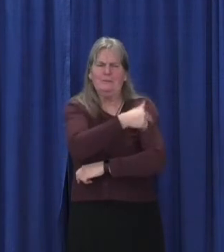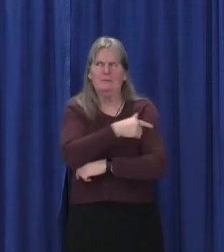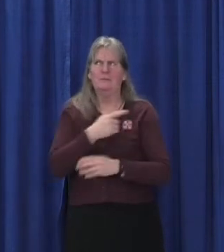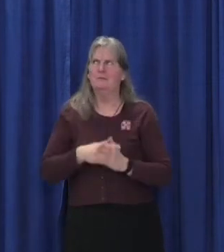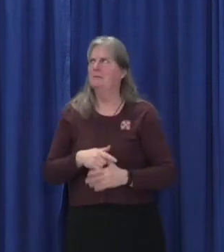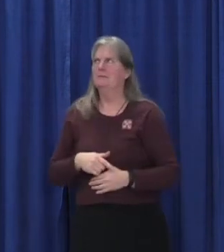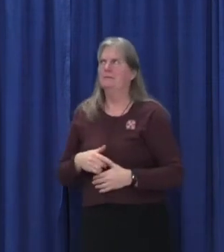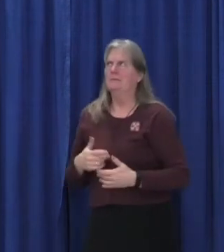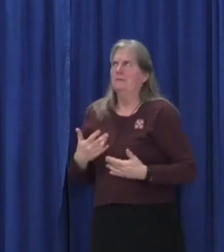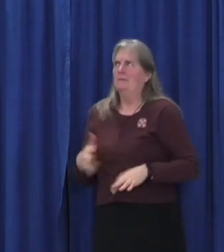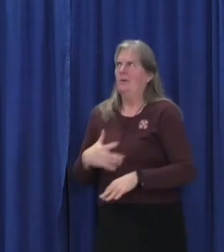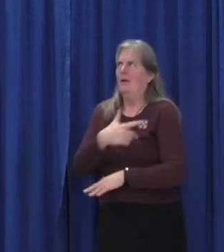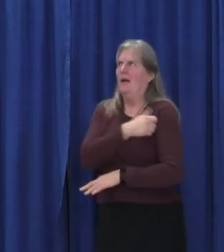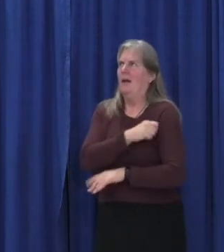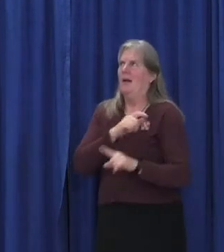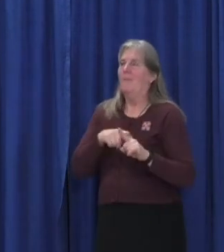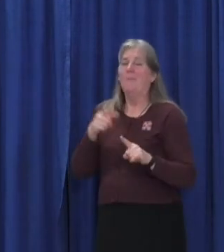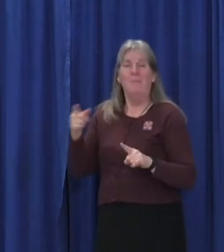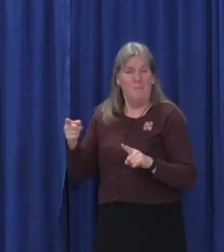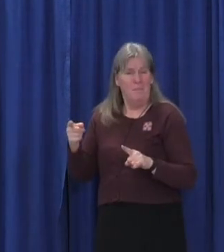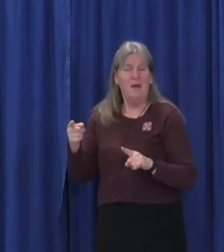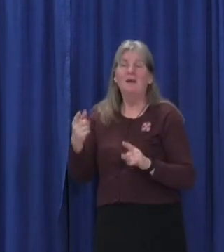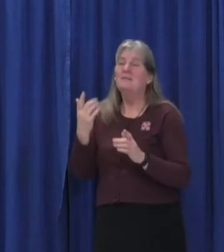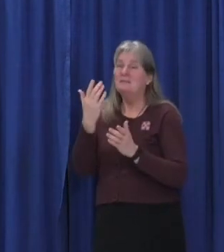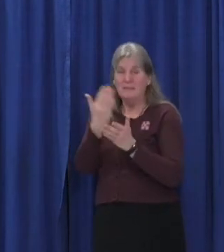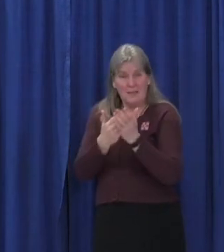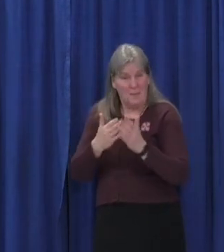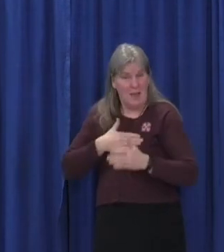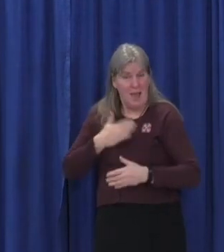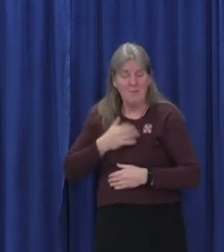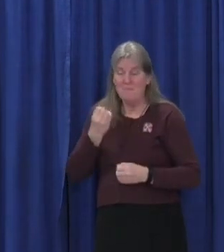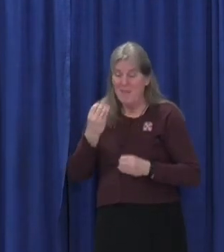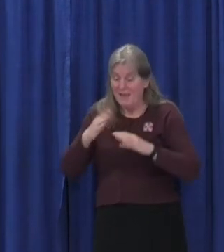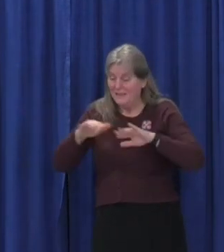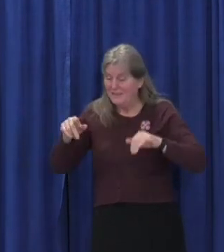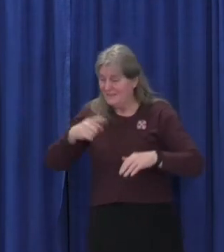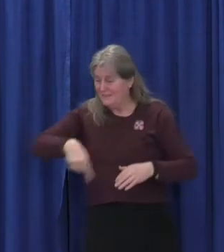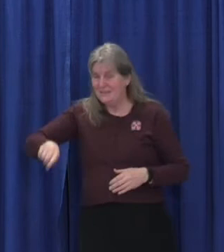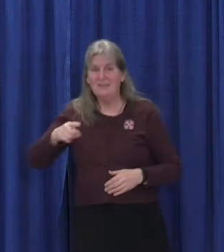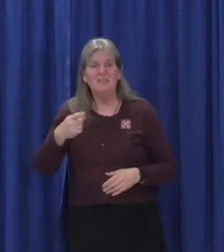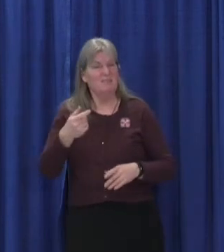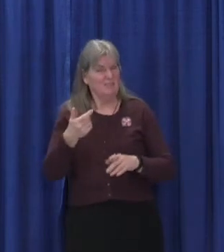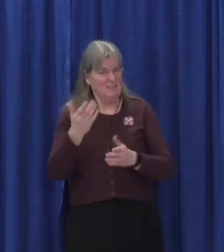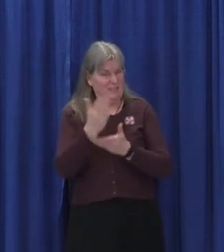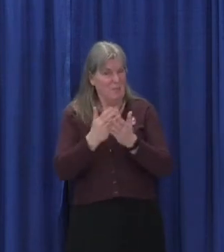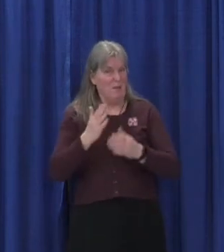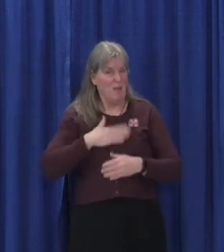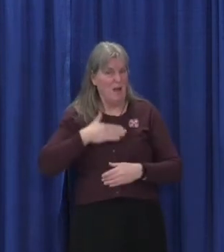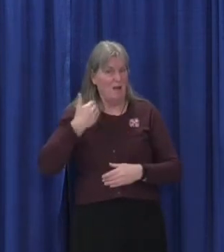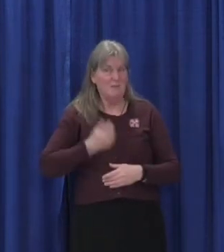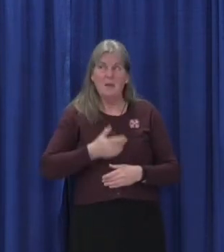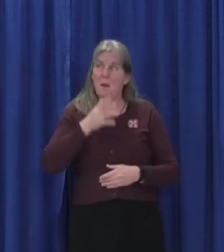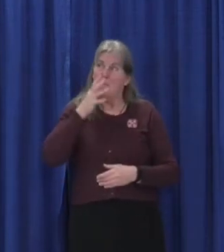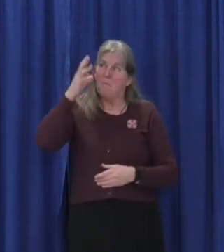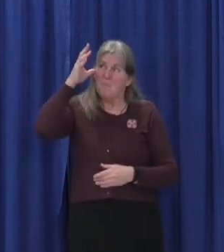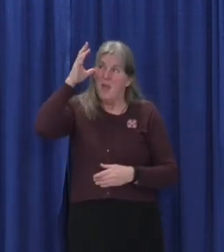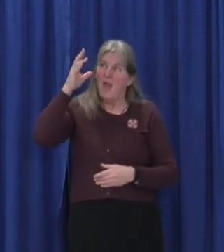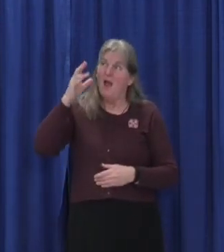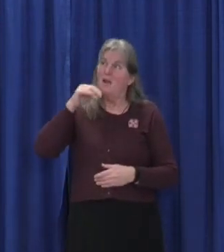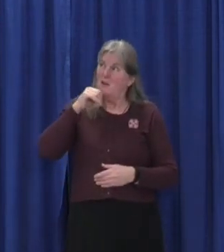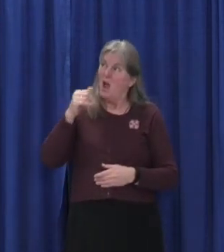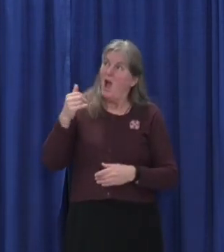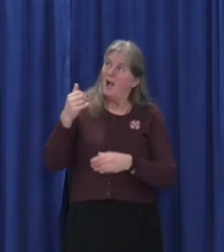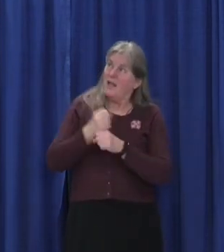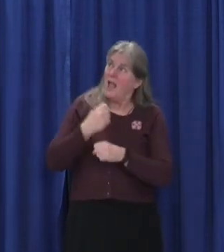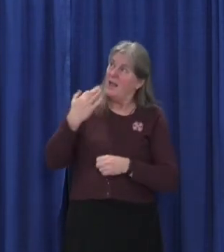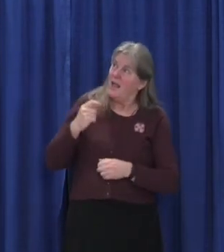get vaccinated, but many of them are very happy. Let me tell you, I know many children who were upset that their parents didn't get them the first